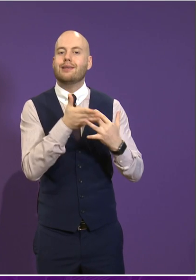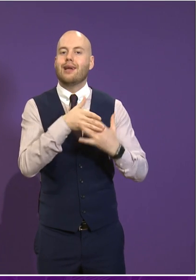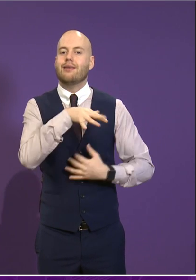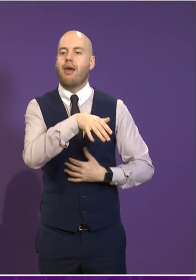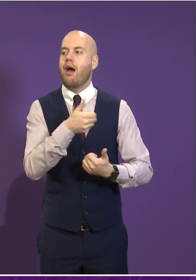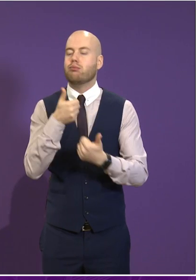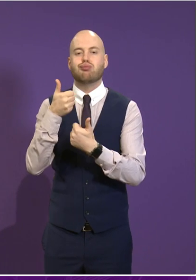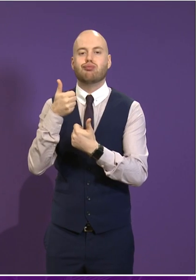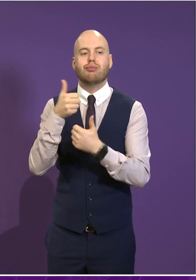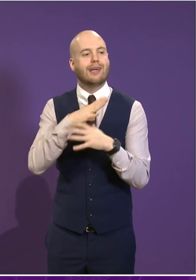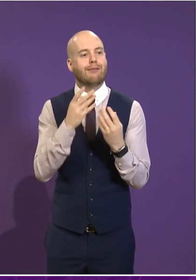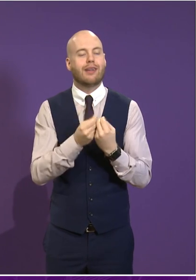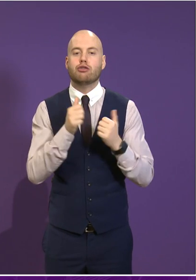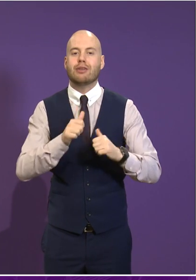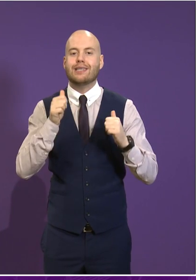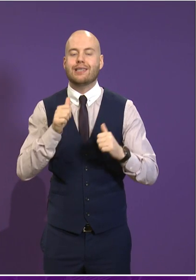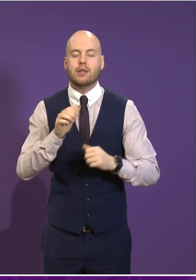things that go around it.